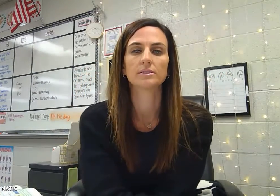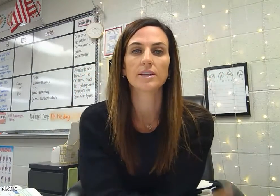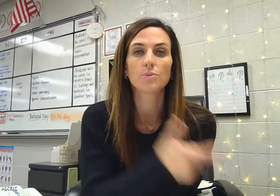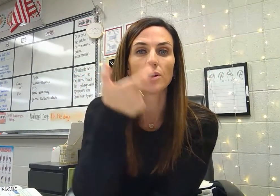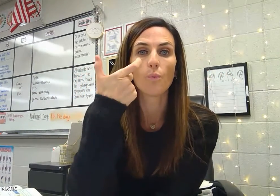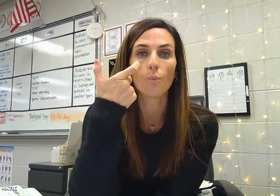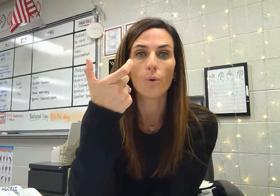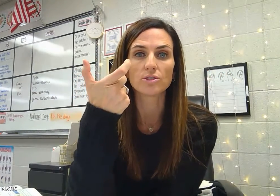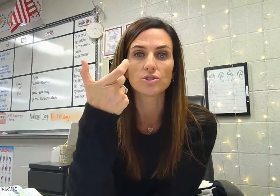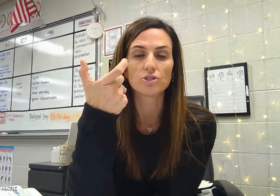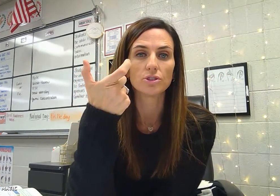Next one. Watch.